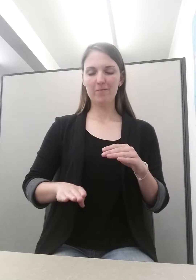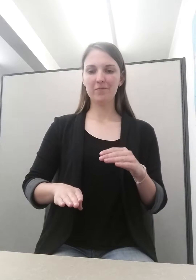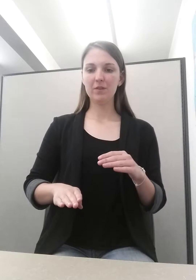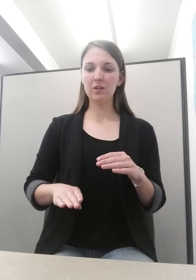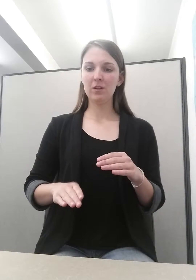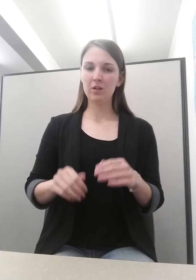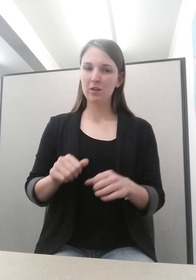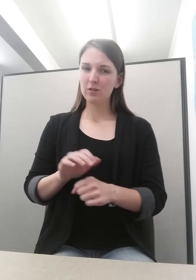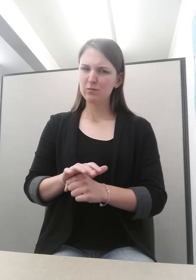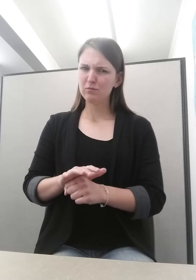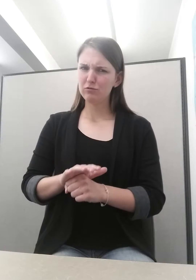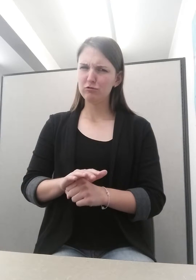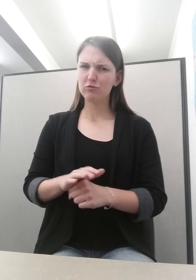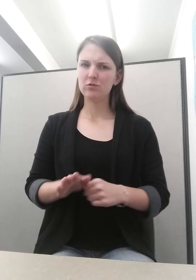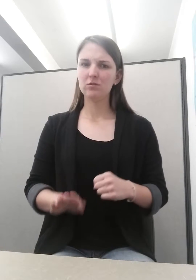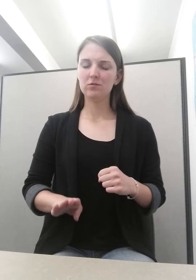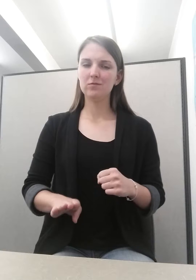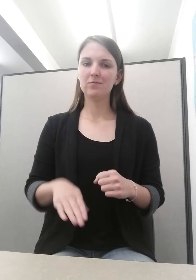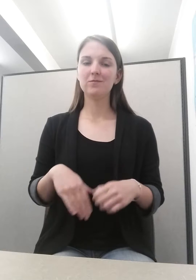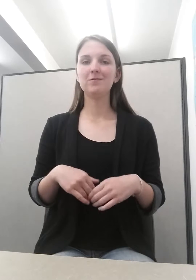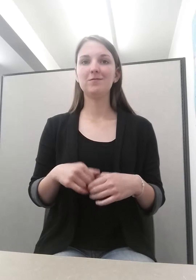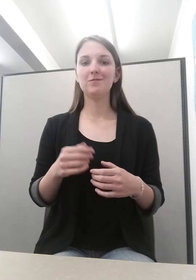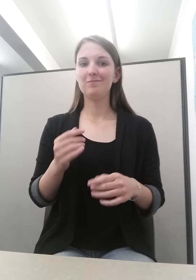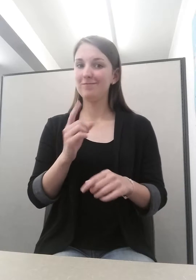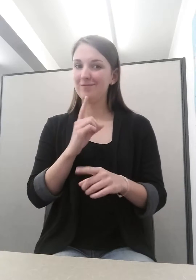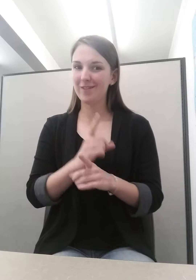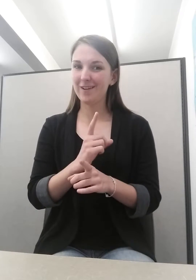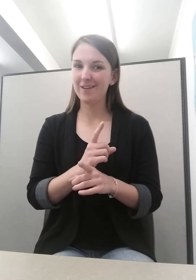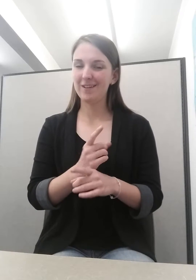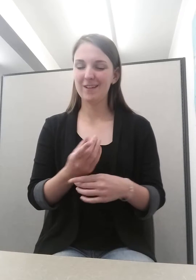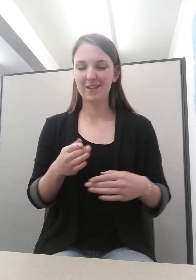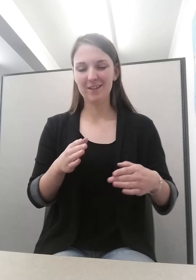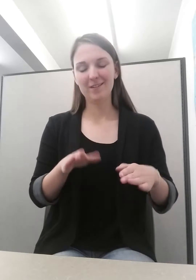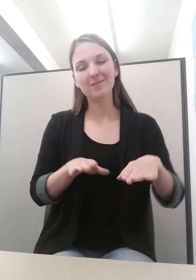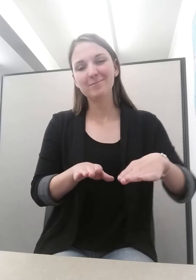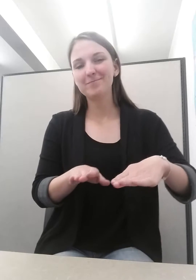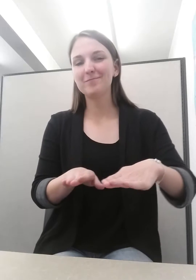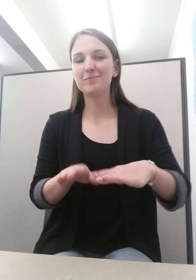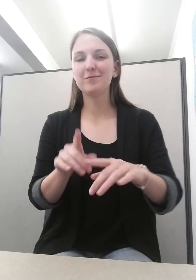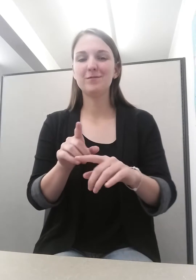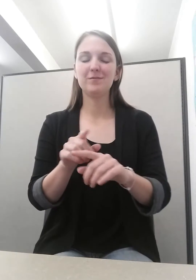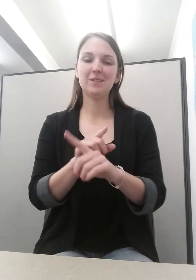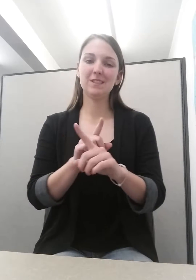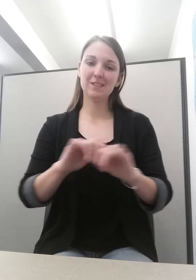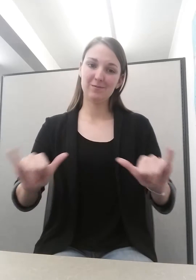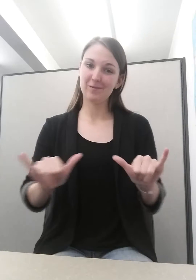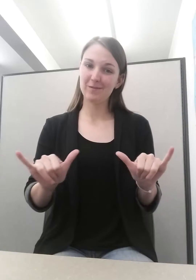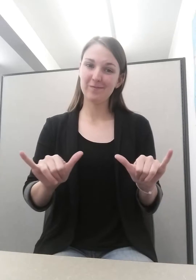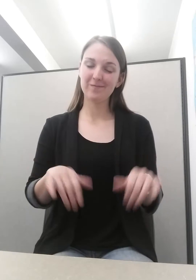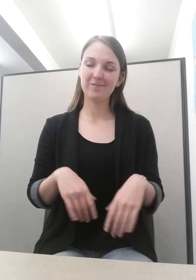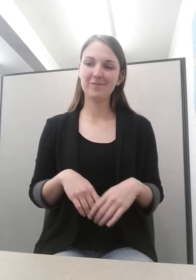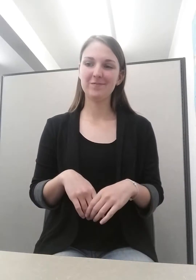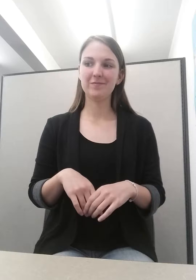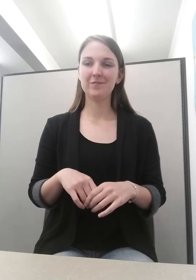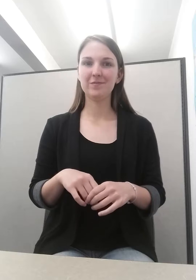foot as you're guiding the fabric through. Okay, so that's pretty much how the machine works. Now there are two ways that you can